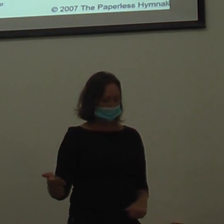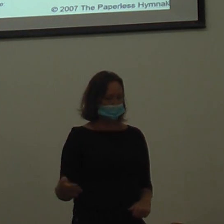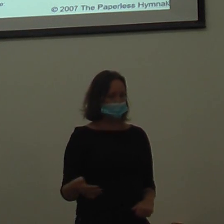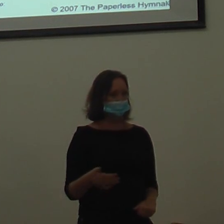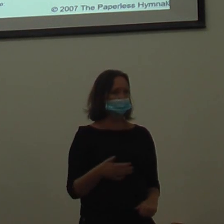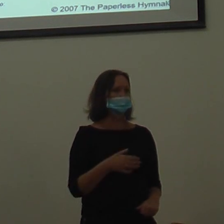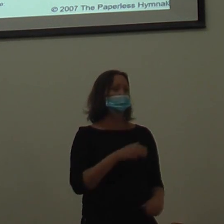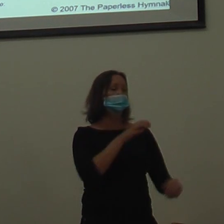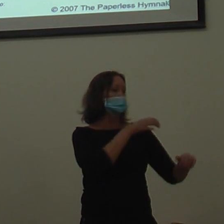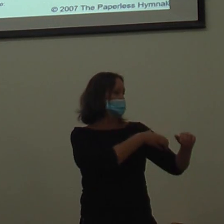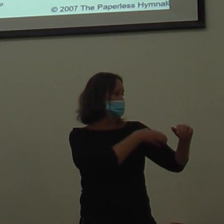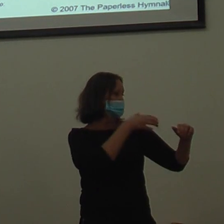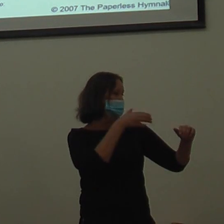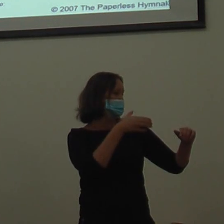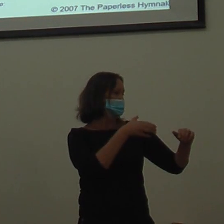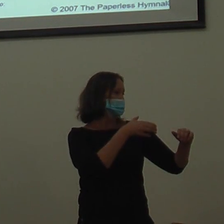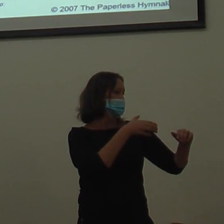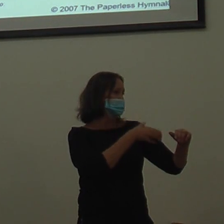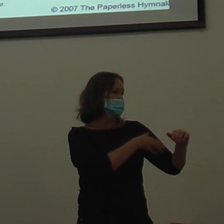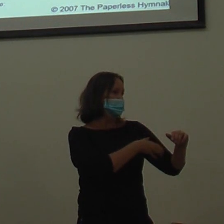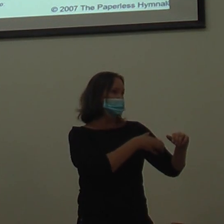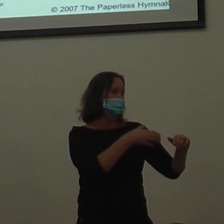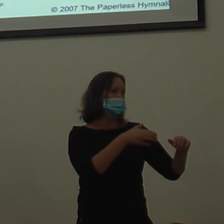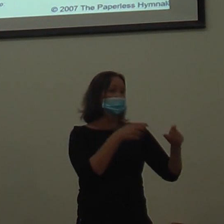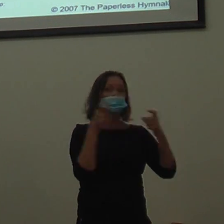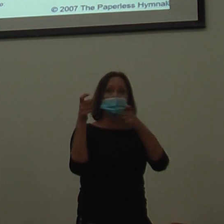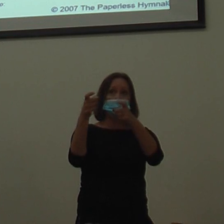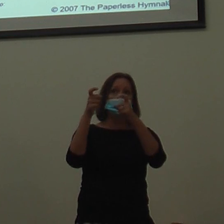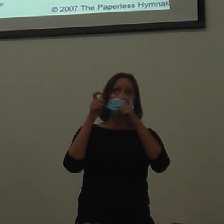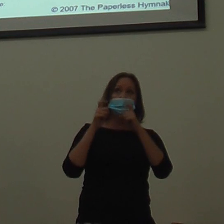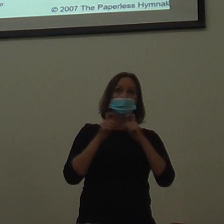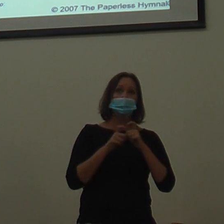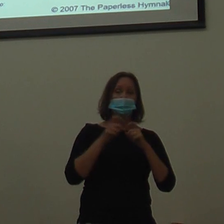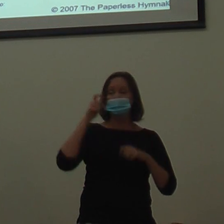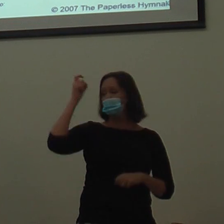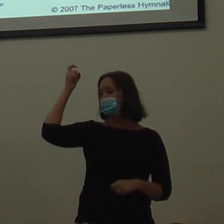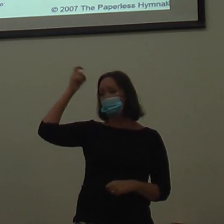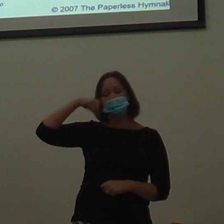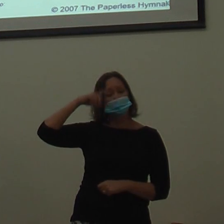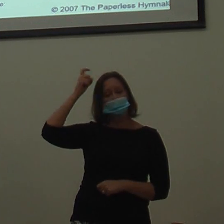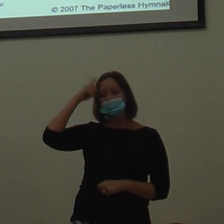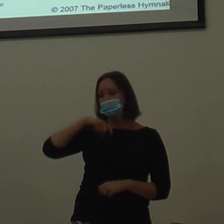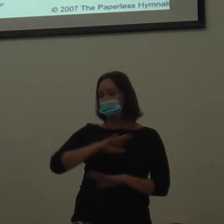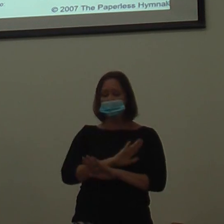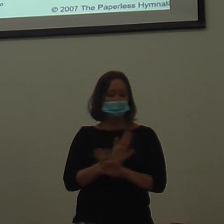anything. No gifts, no power, no